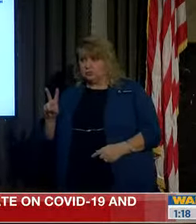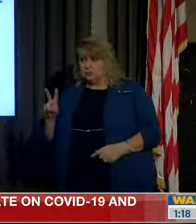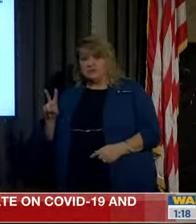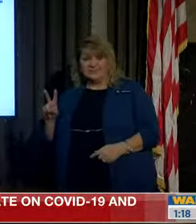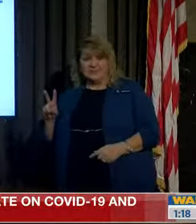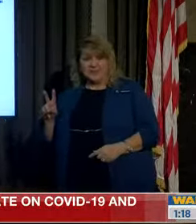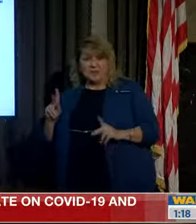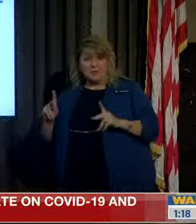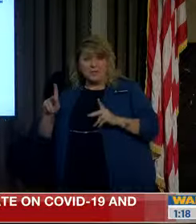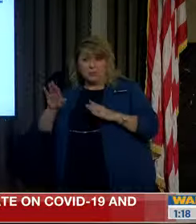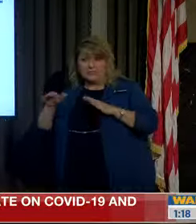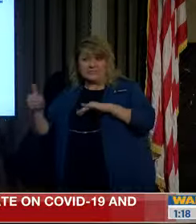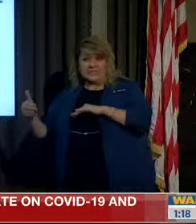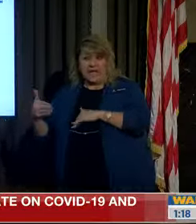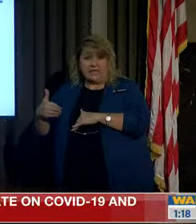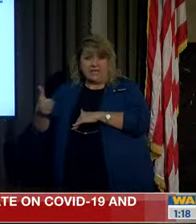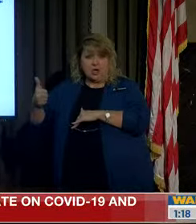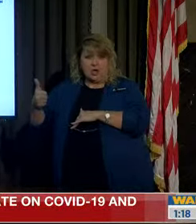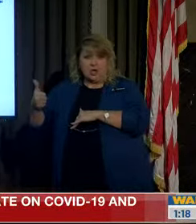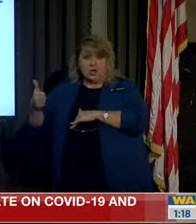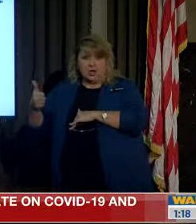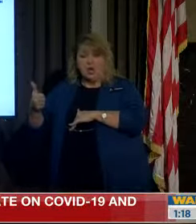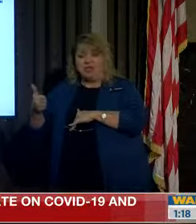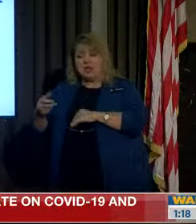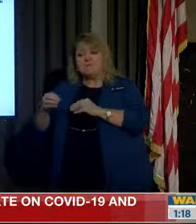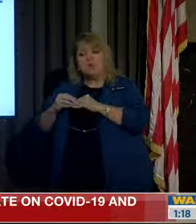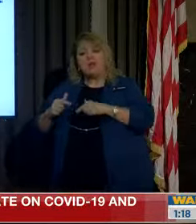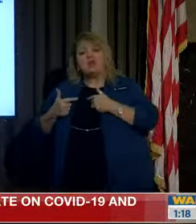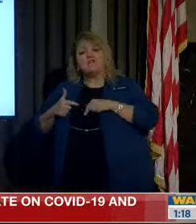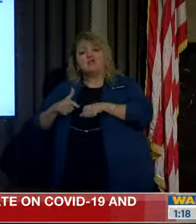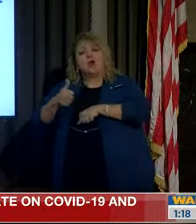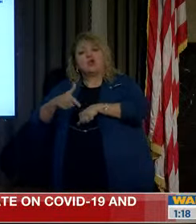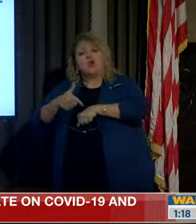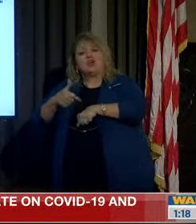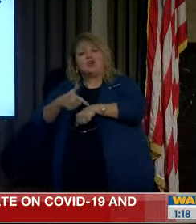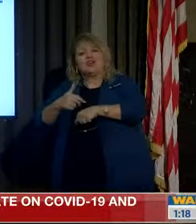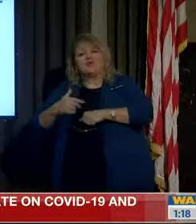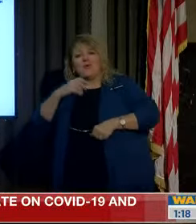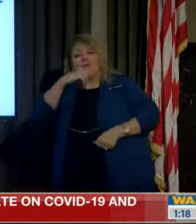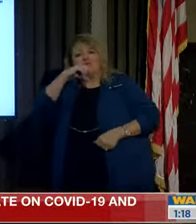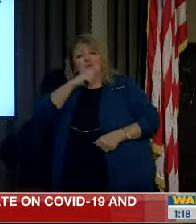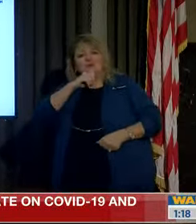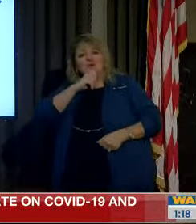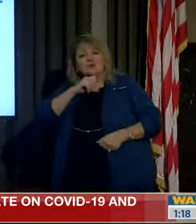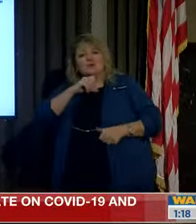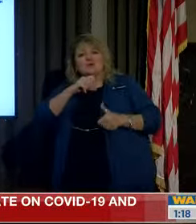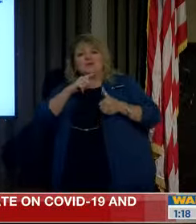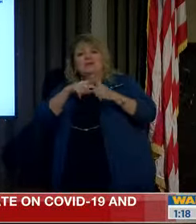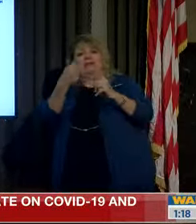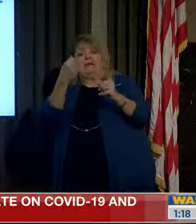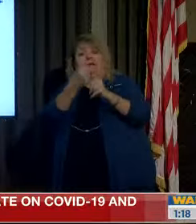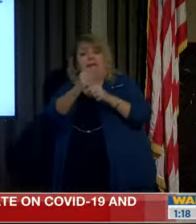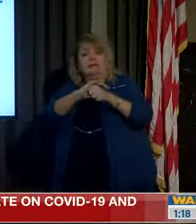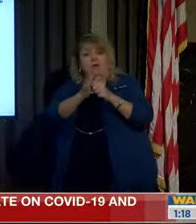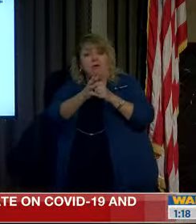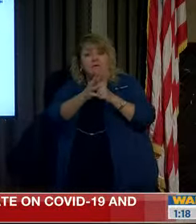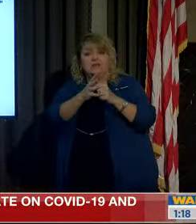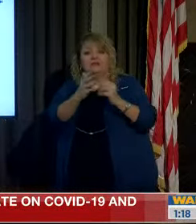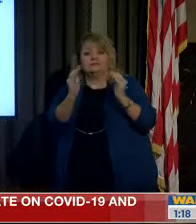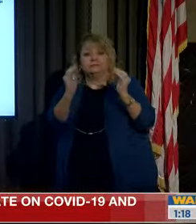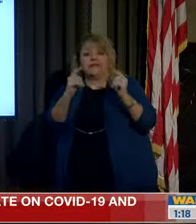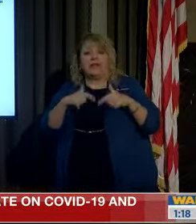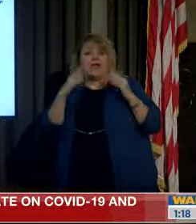amongst American men. This continues to be a real threat to our health and well-being. Again, we're very